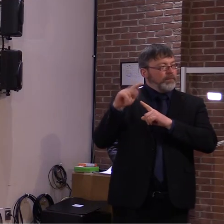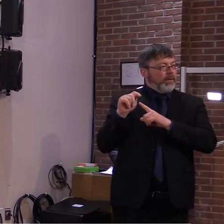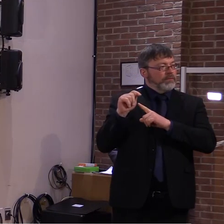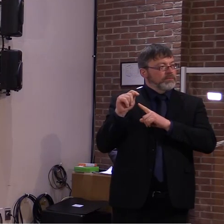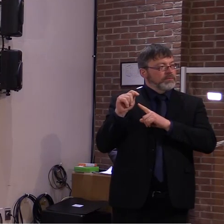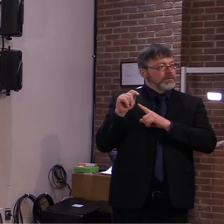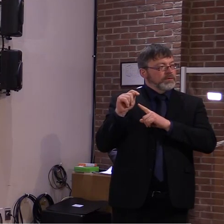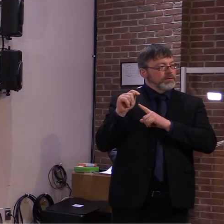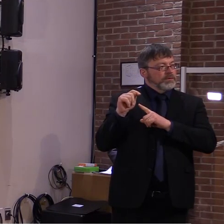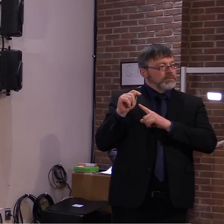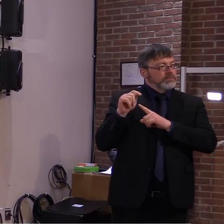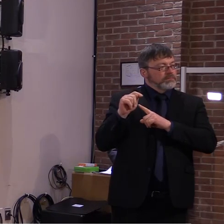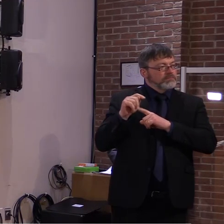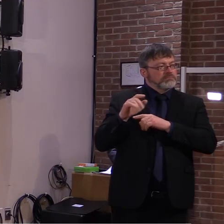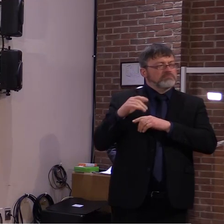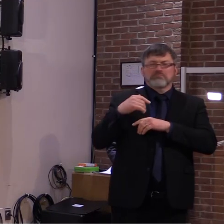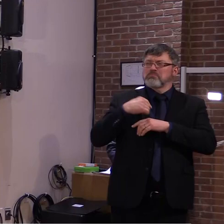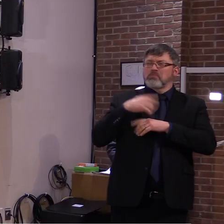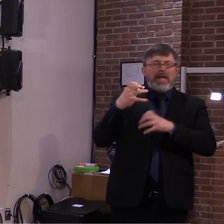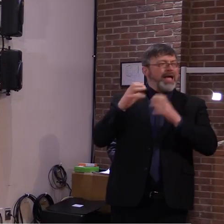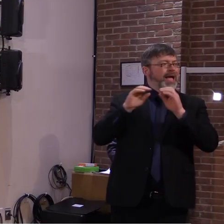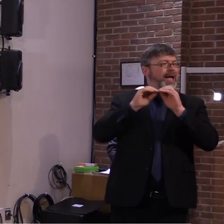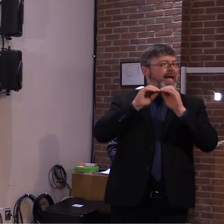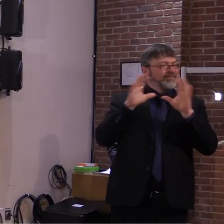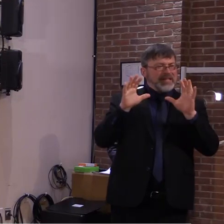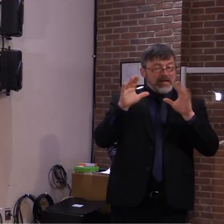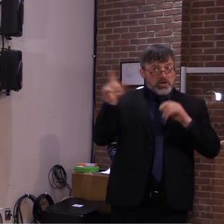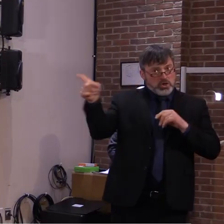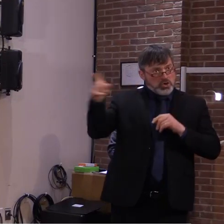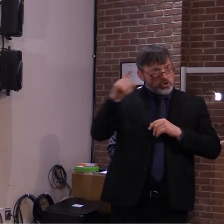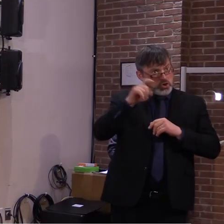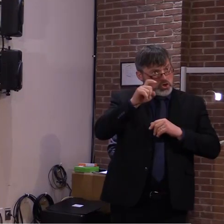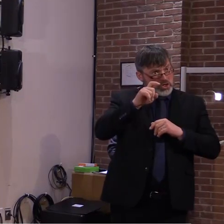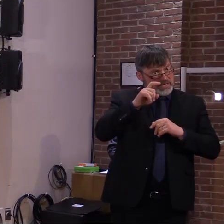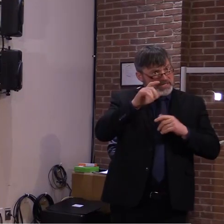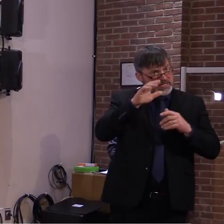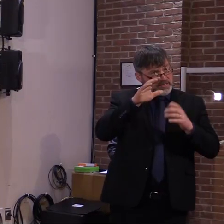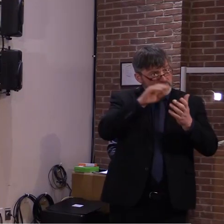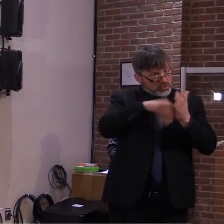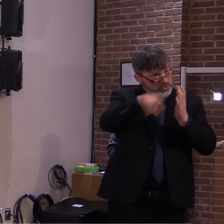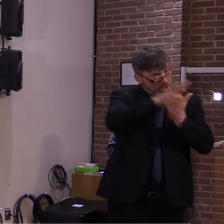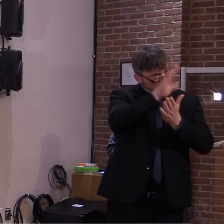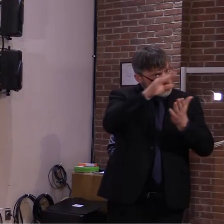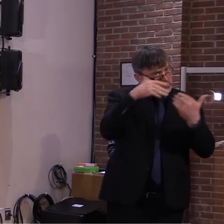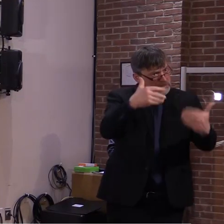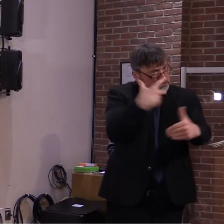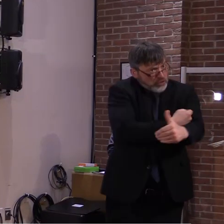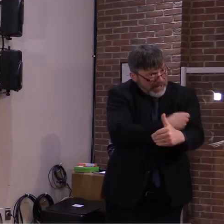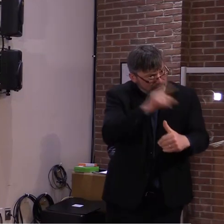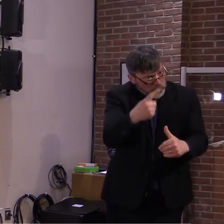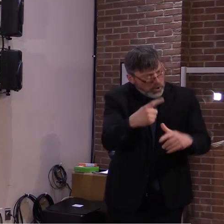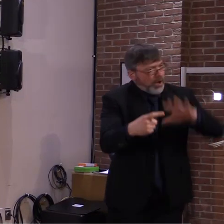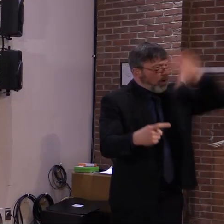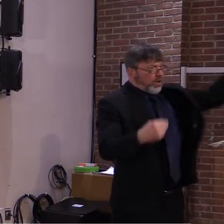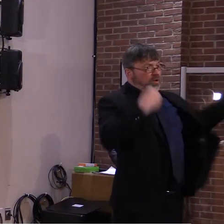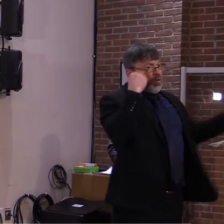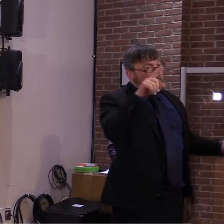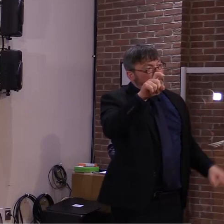end of the semester, that it will be incumbent upon them to find a second dose where they live.